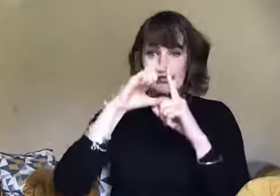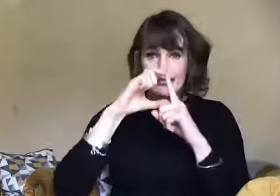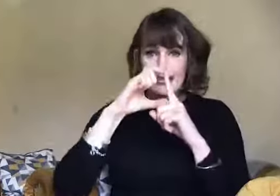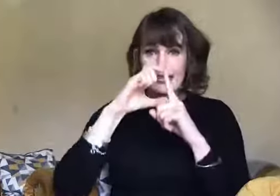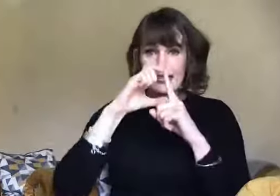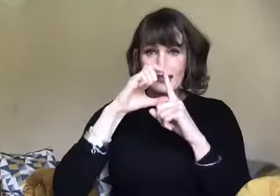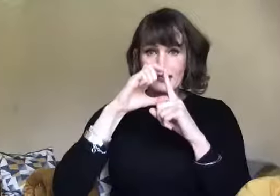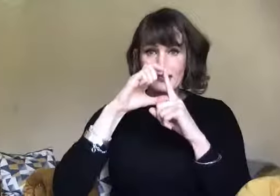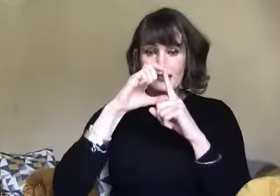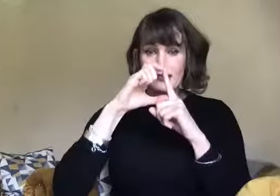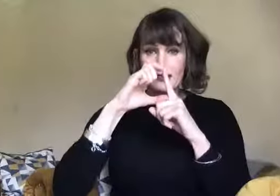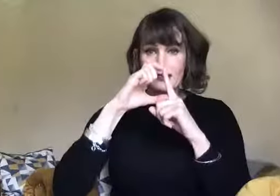D,